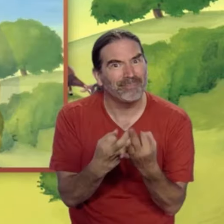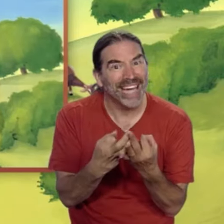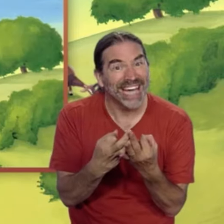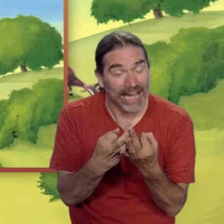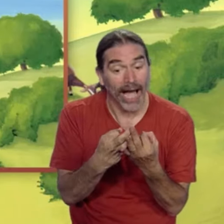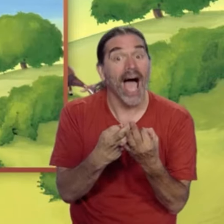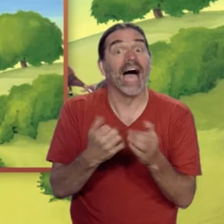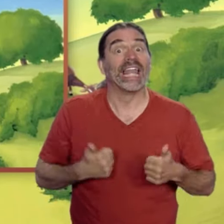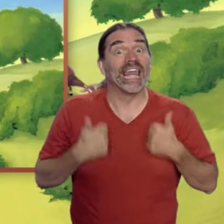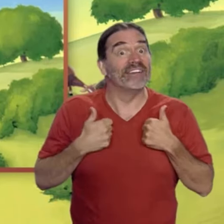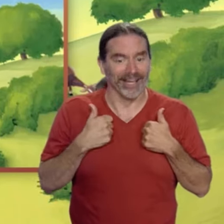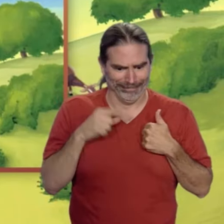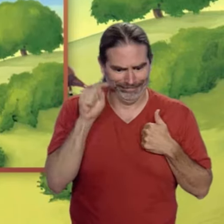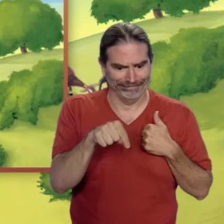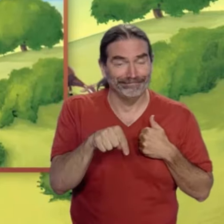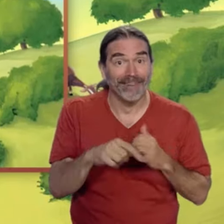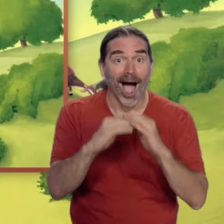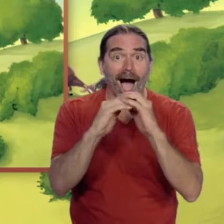They lived in a valley in the winter to keep warm.